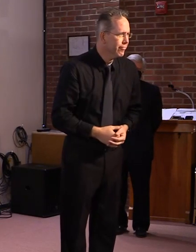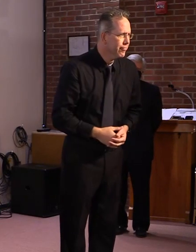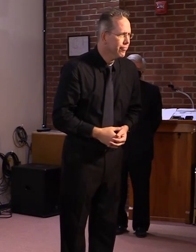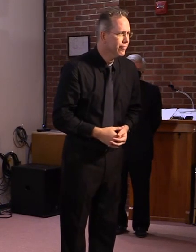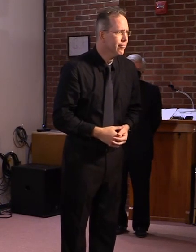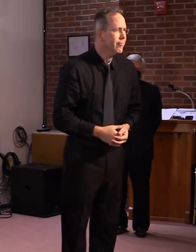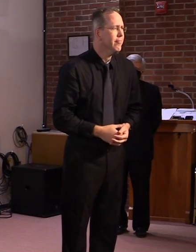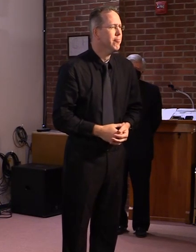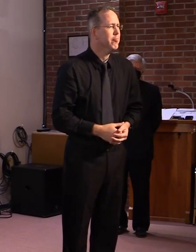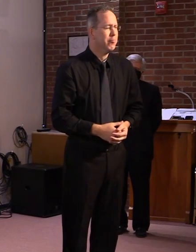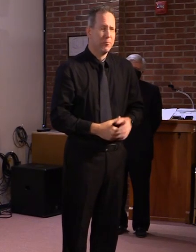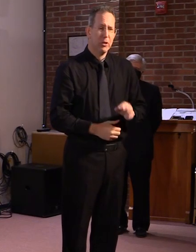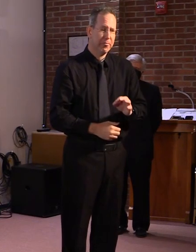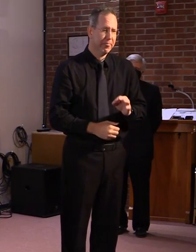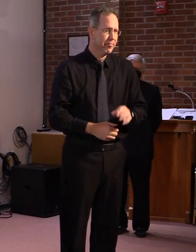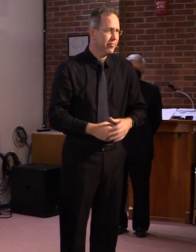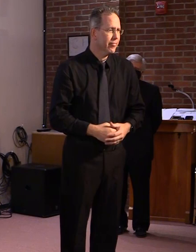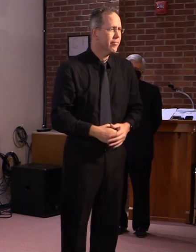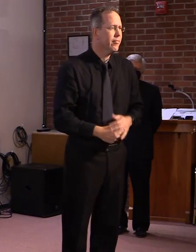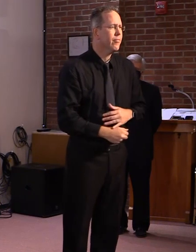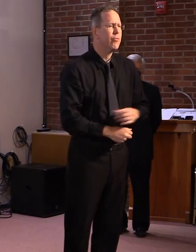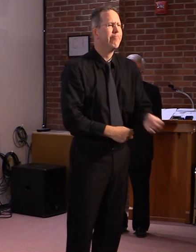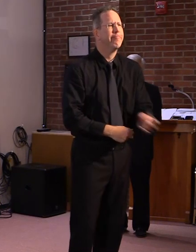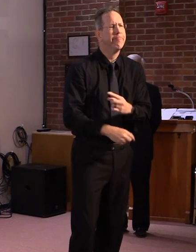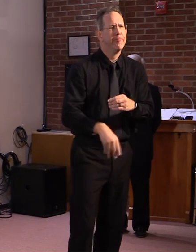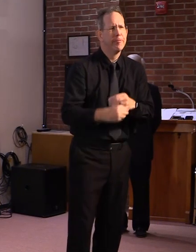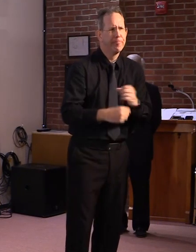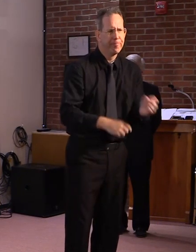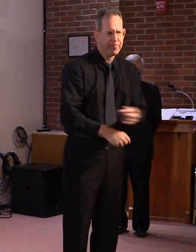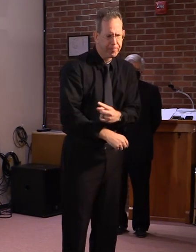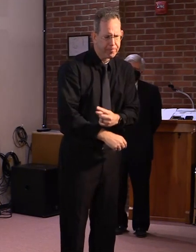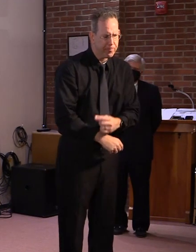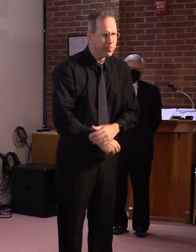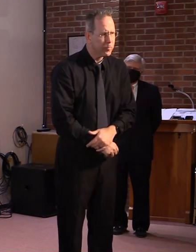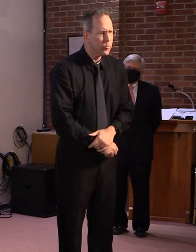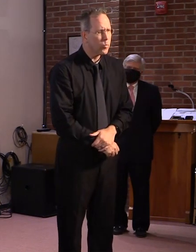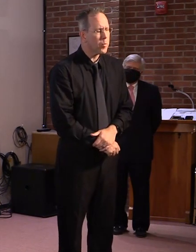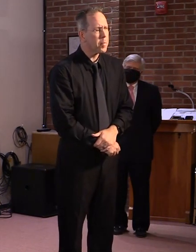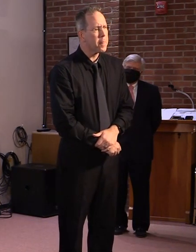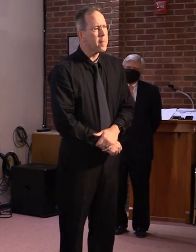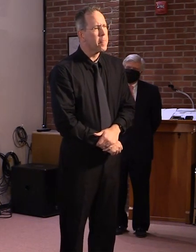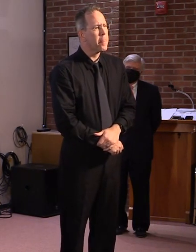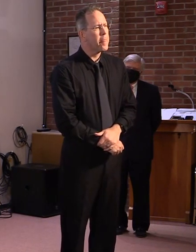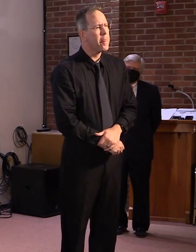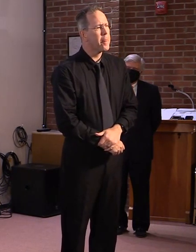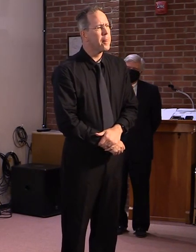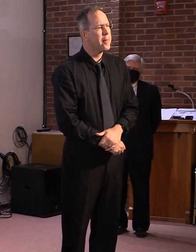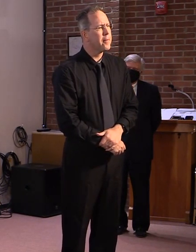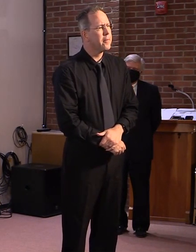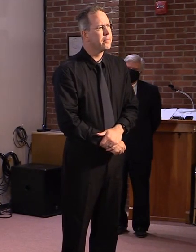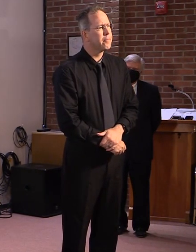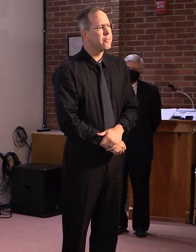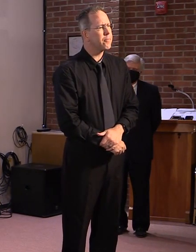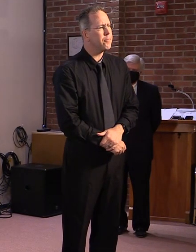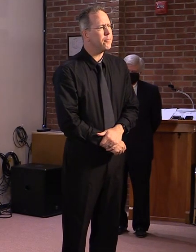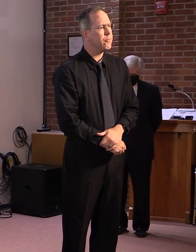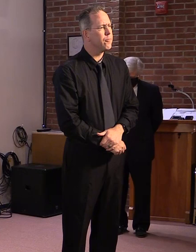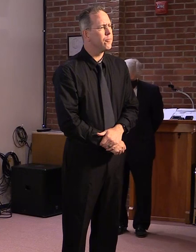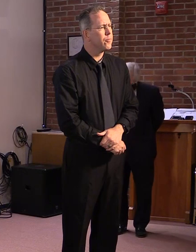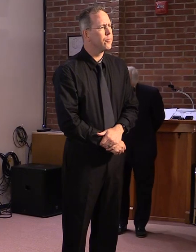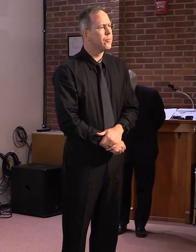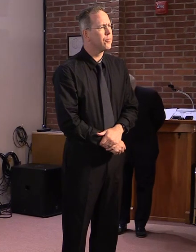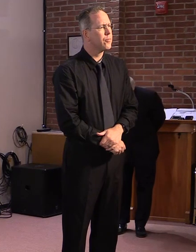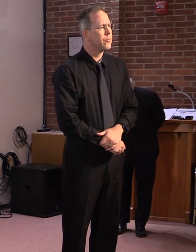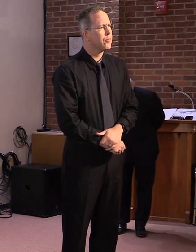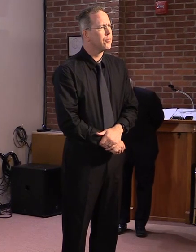And I know there seems to be an expectation at some point that things stay pretty narrowly focused on COVID-19. Obviously, with a lot of the racial justice